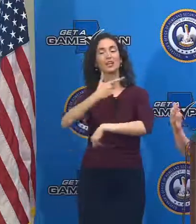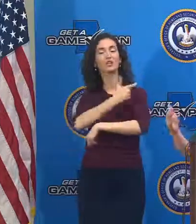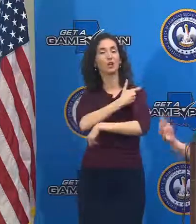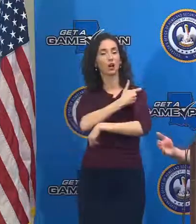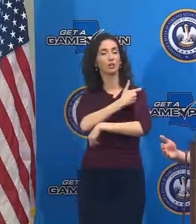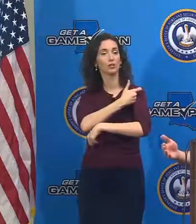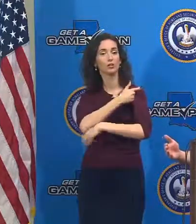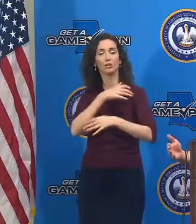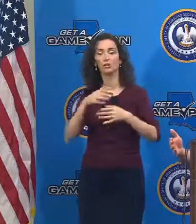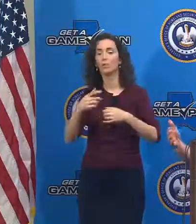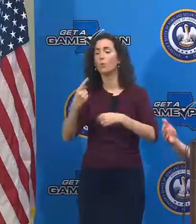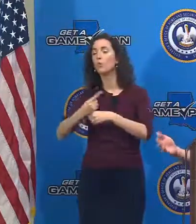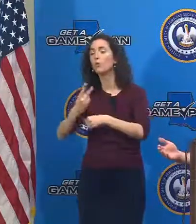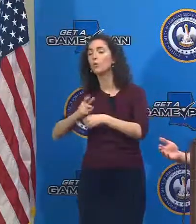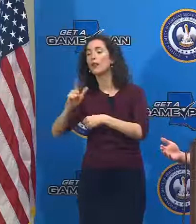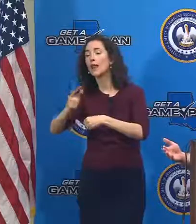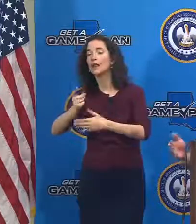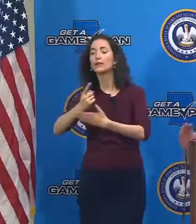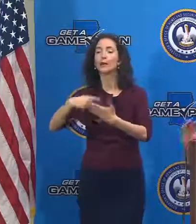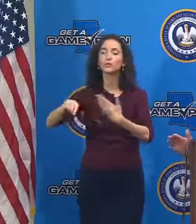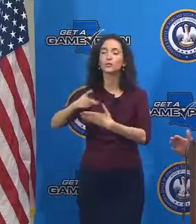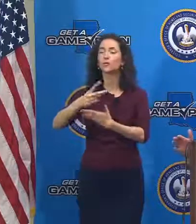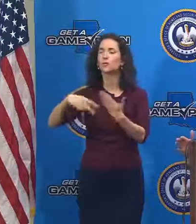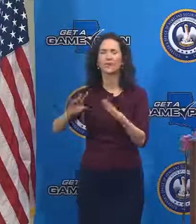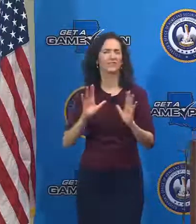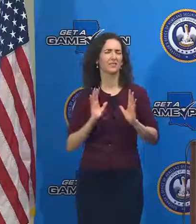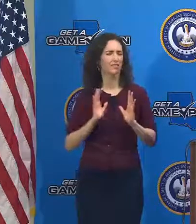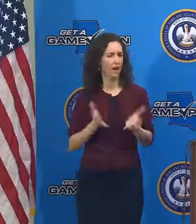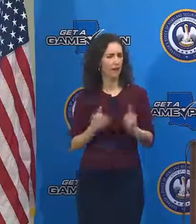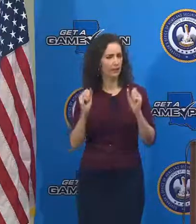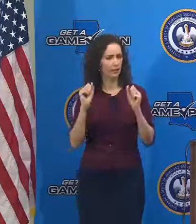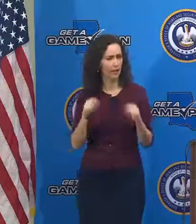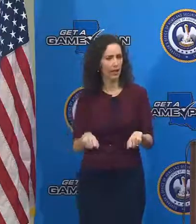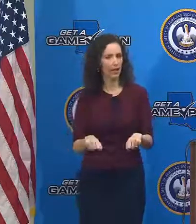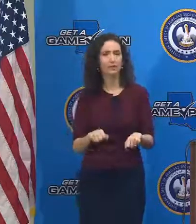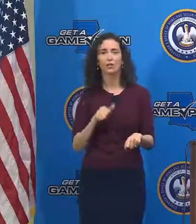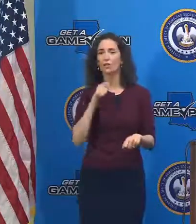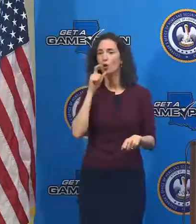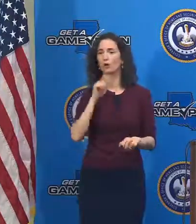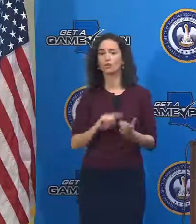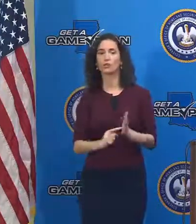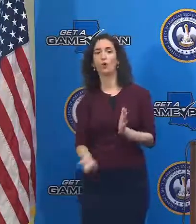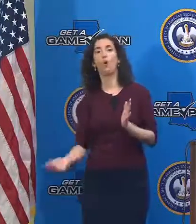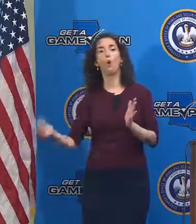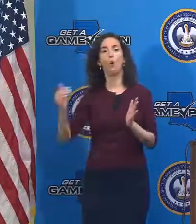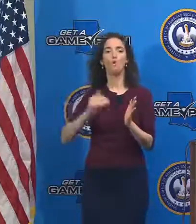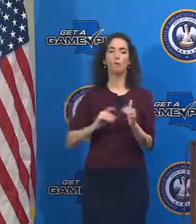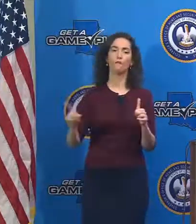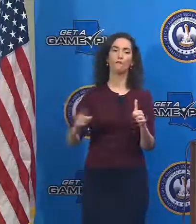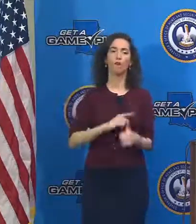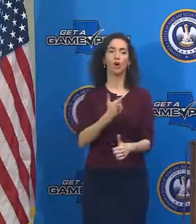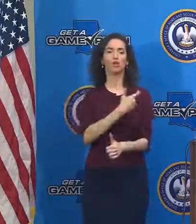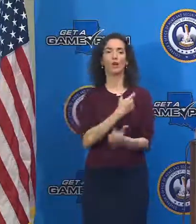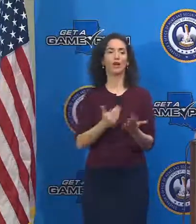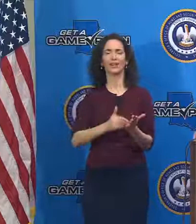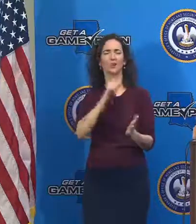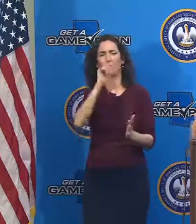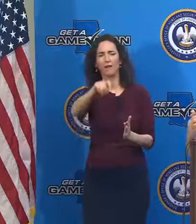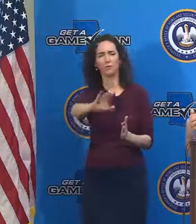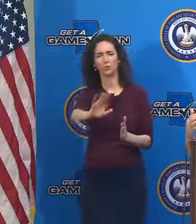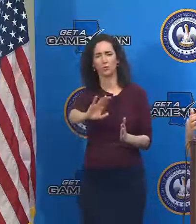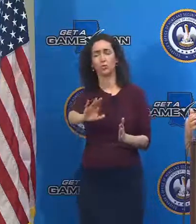dose days later or even weeks later. Absolutely okay, and you do not need to restart the whole series. So for anyone that